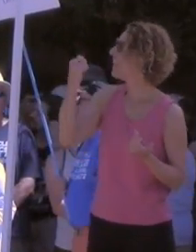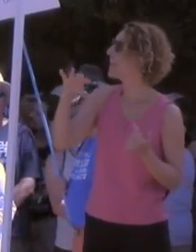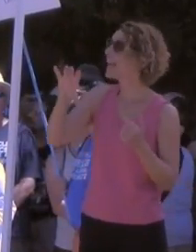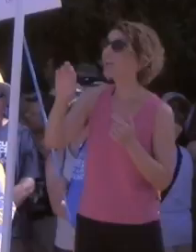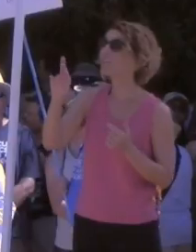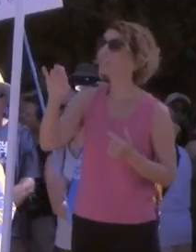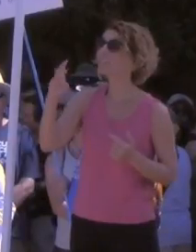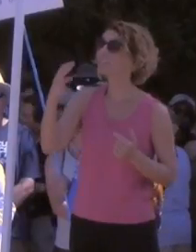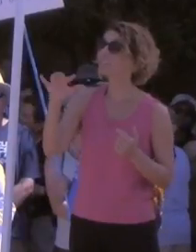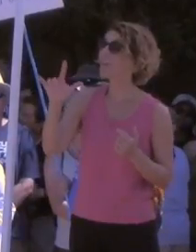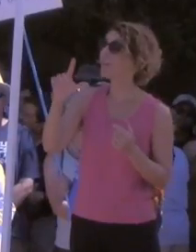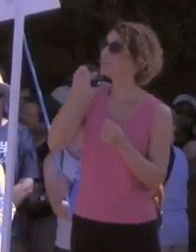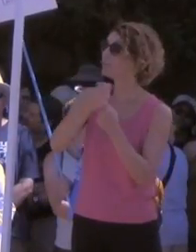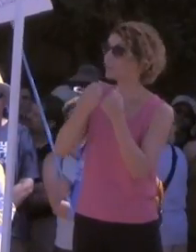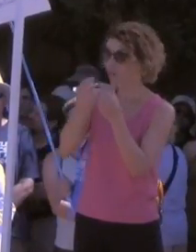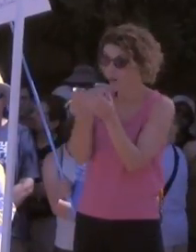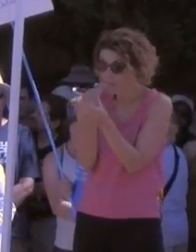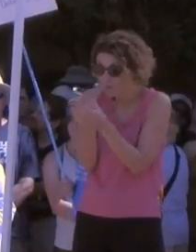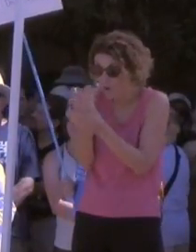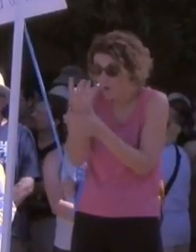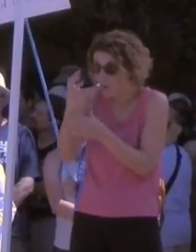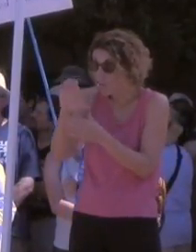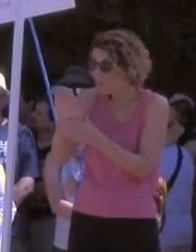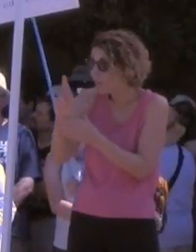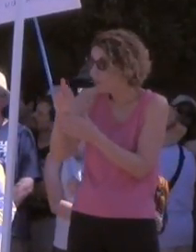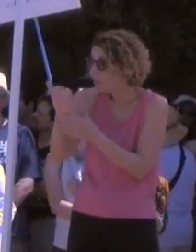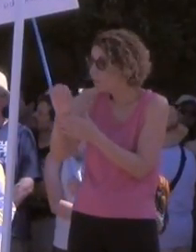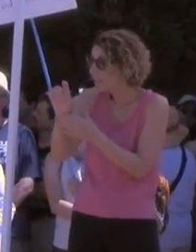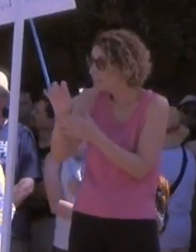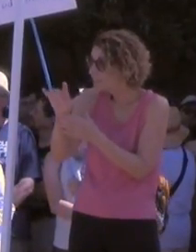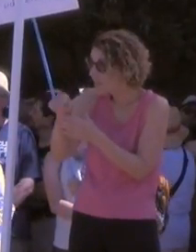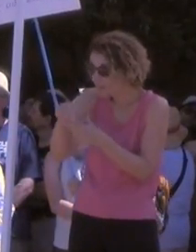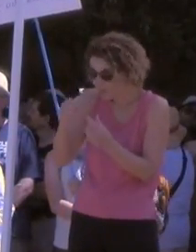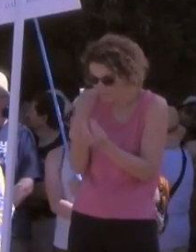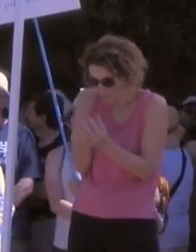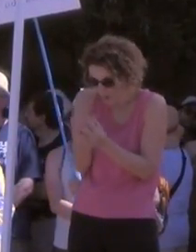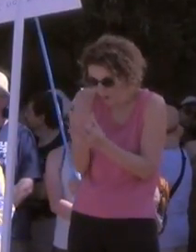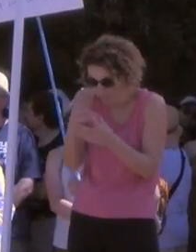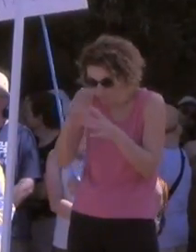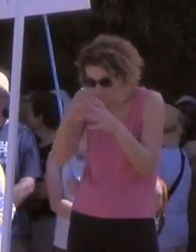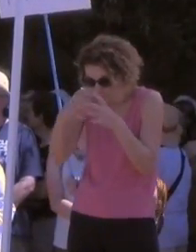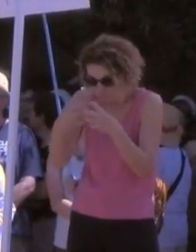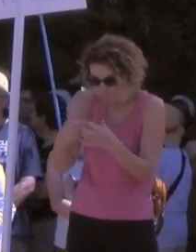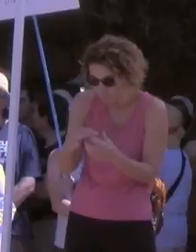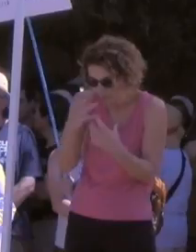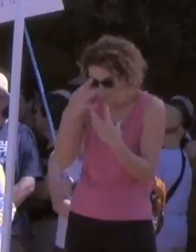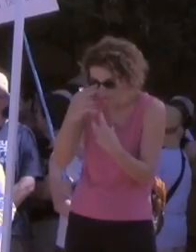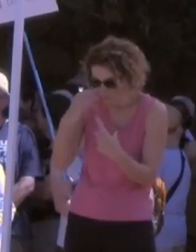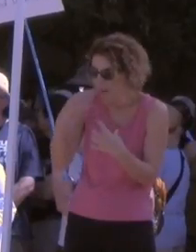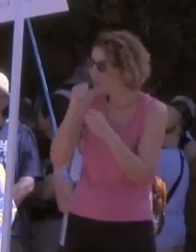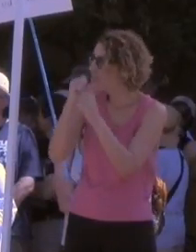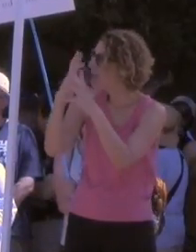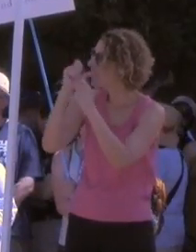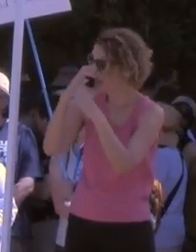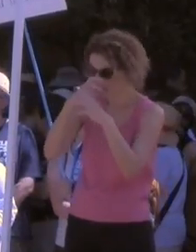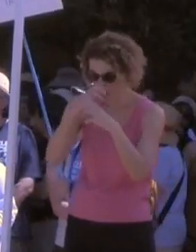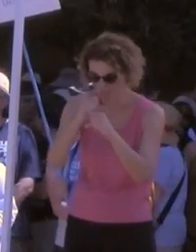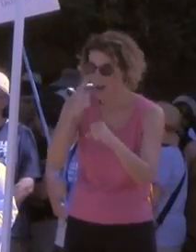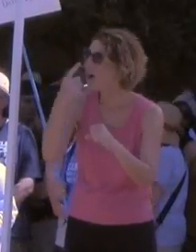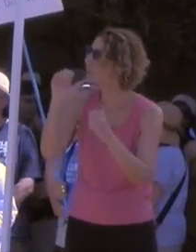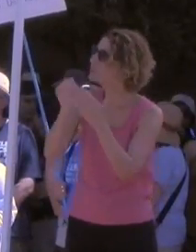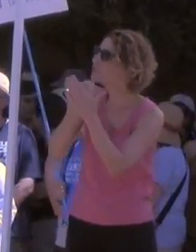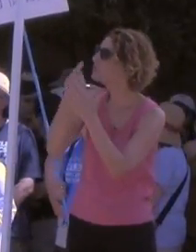structure, or the growth of a crystal, how beautiful that is. It's just amazing, and it grabs you, and there's always something new to find